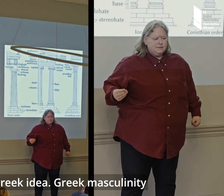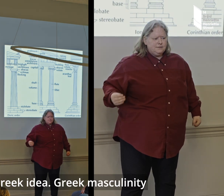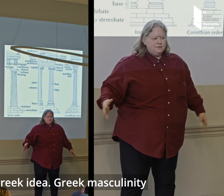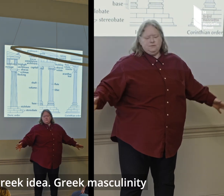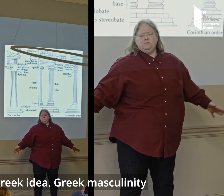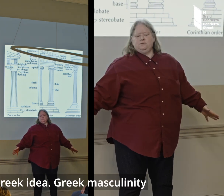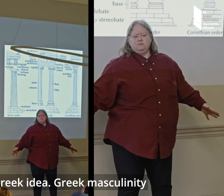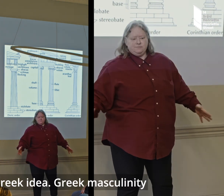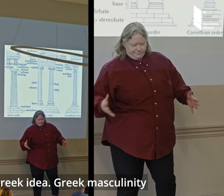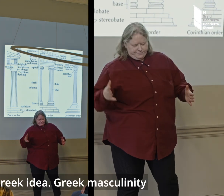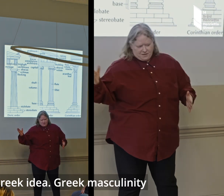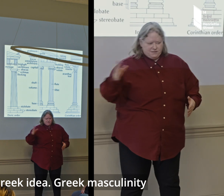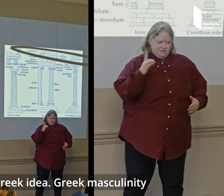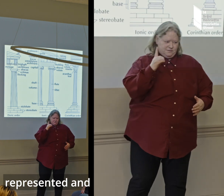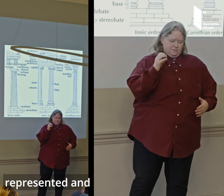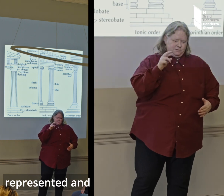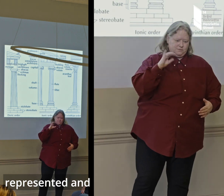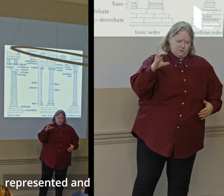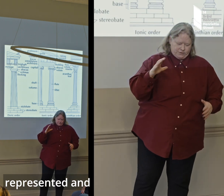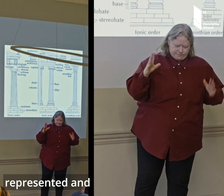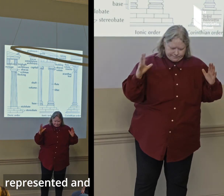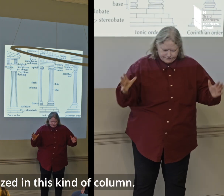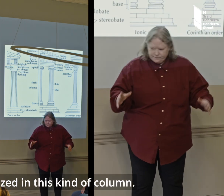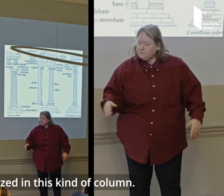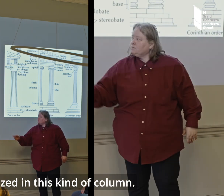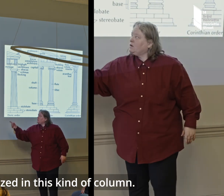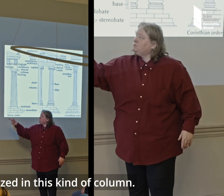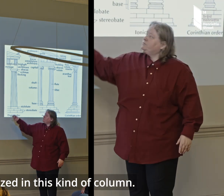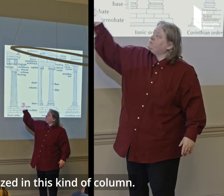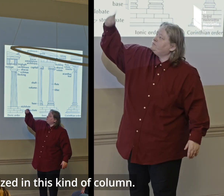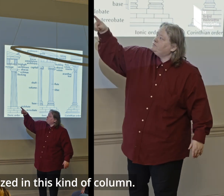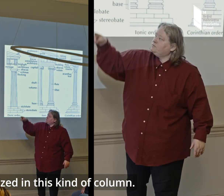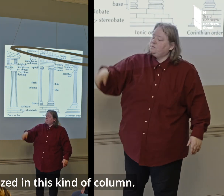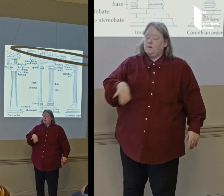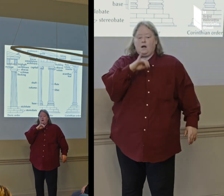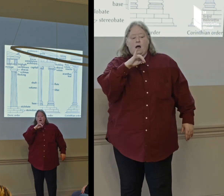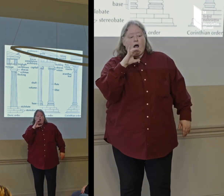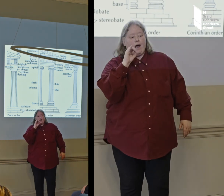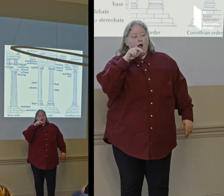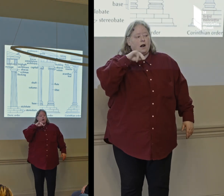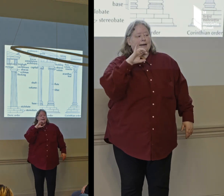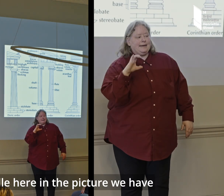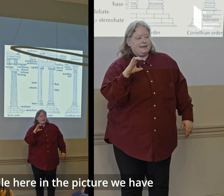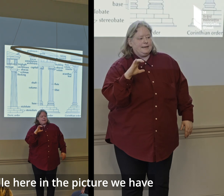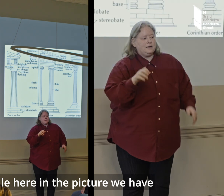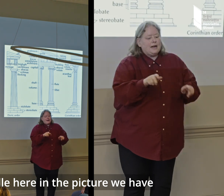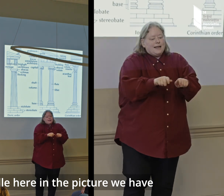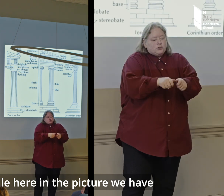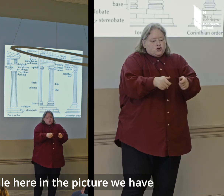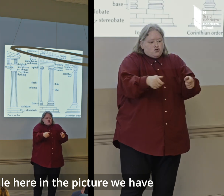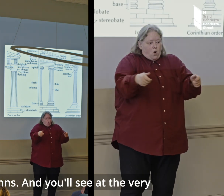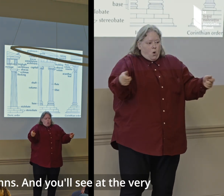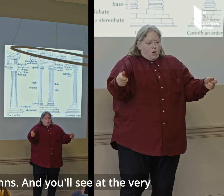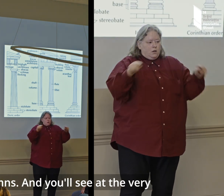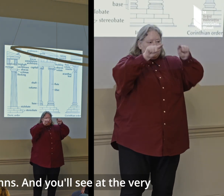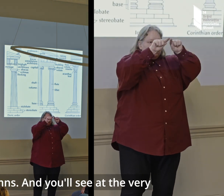This is a Greek idea. Greek masculinity represented and symbolized in this kind of column. In the middle here in the picture,